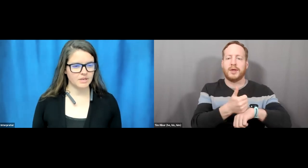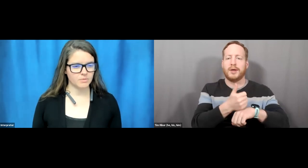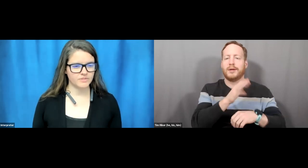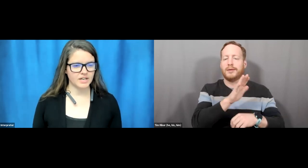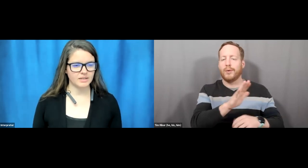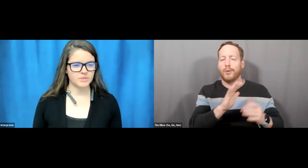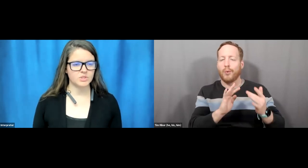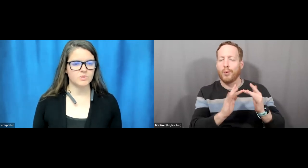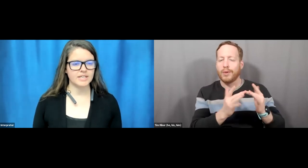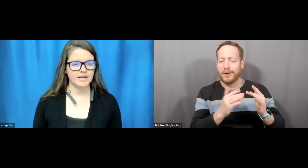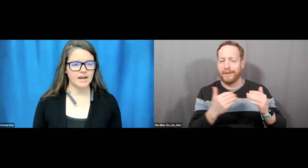number of times to set up